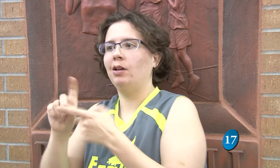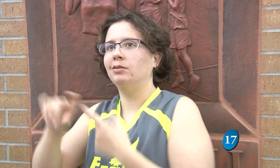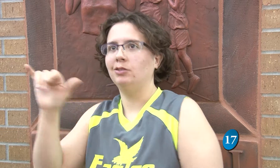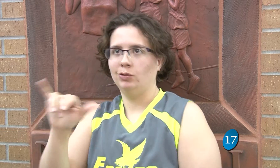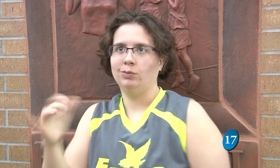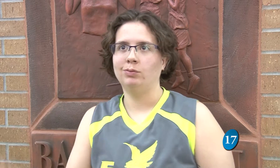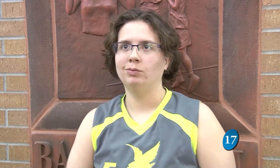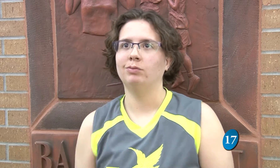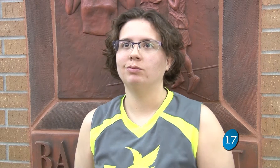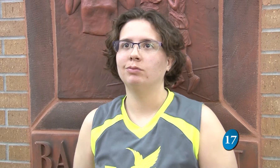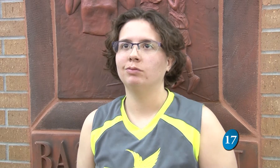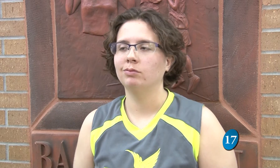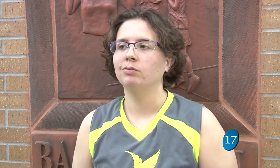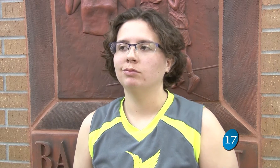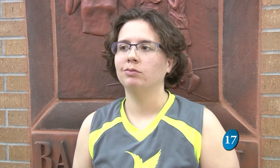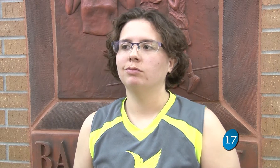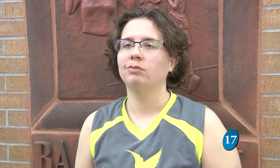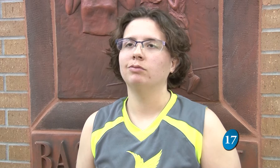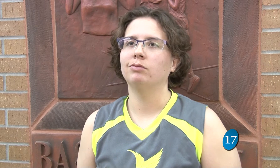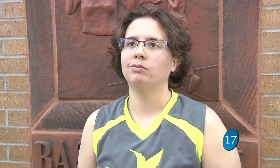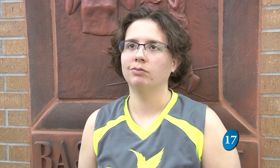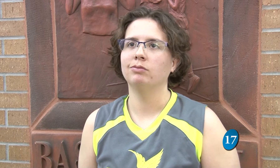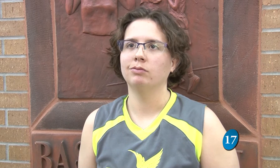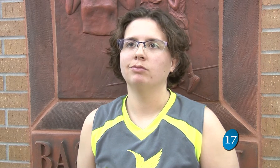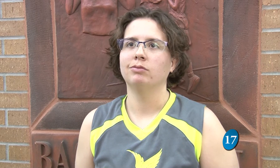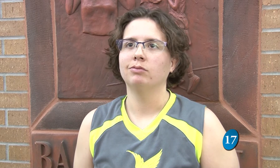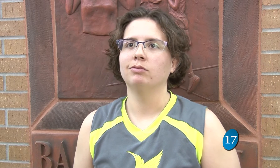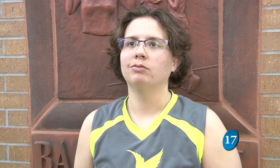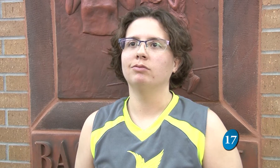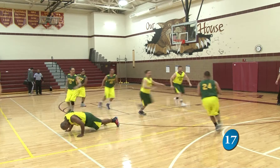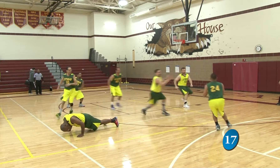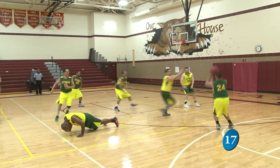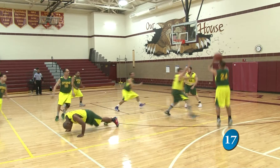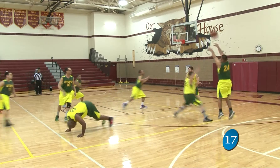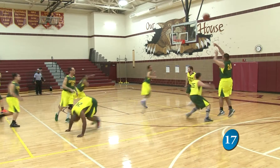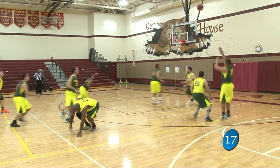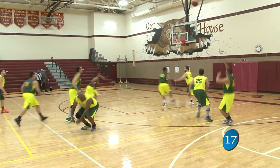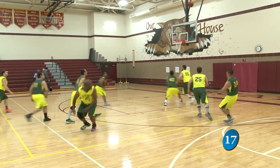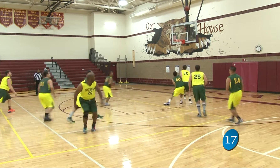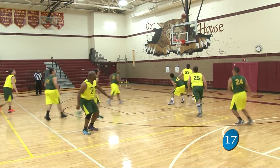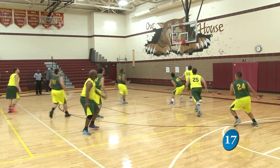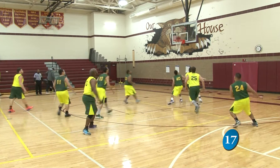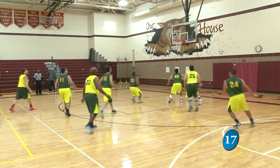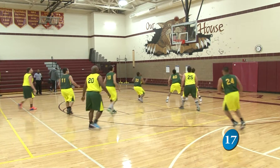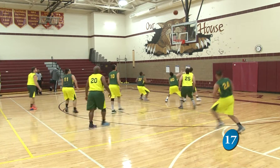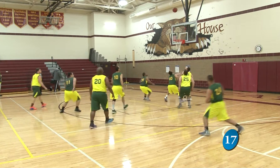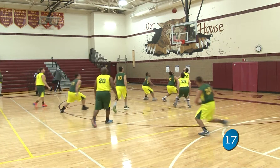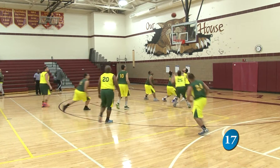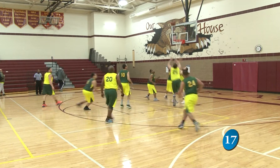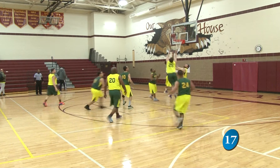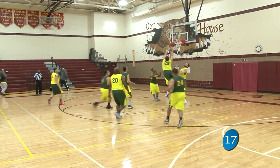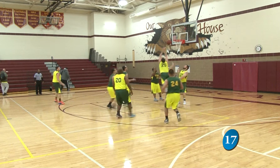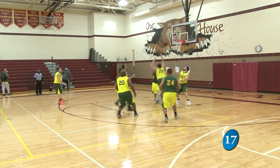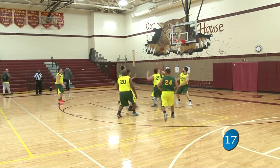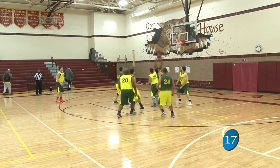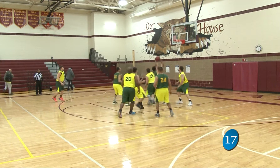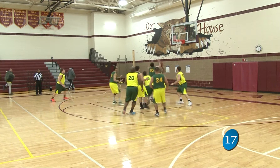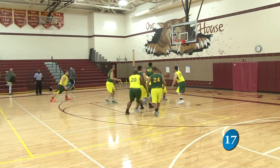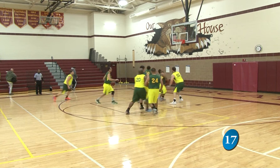get to see our old friends, we get to meet new people, so it's a cool opportunity. Barb Nacreli, president of MAD, believes this tournament is beneficial for